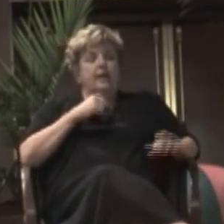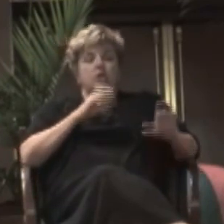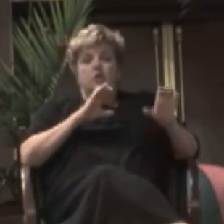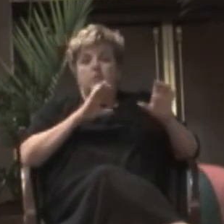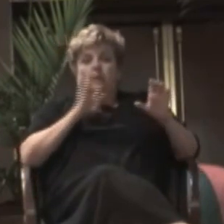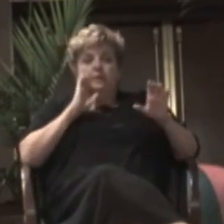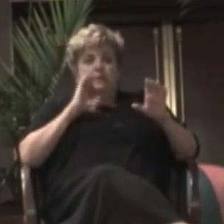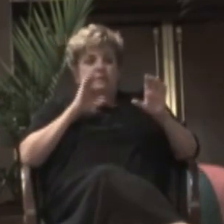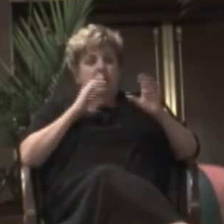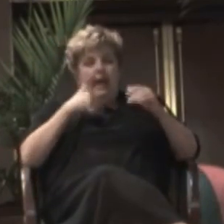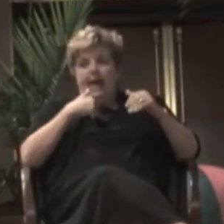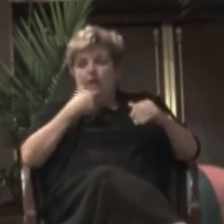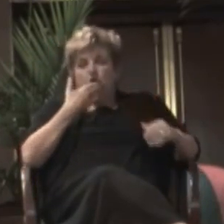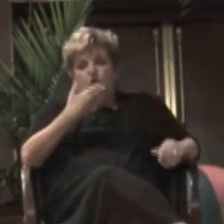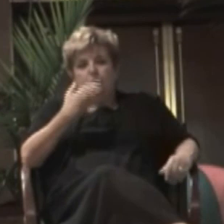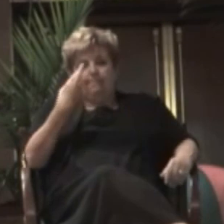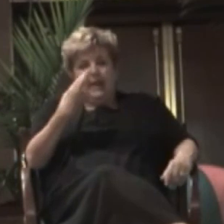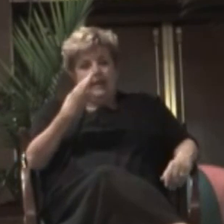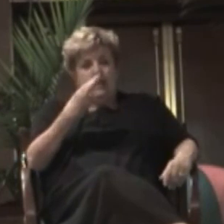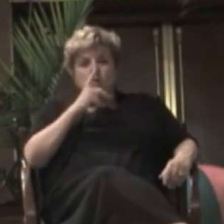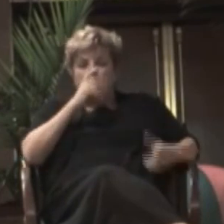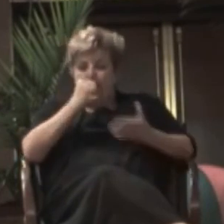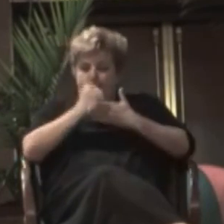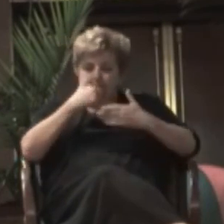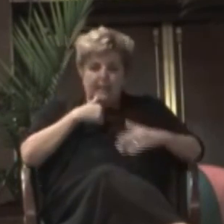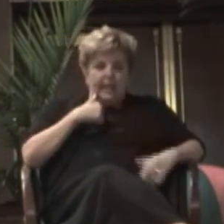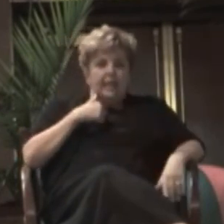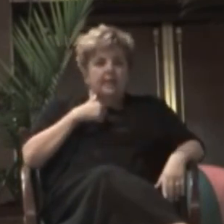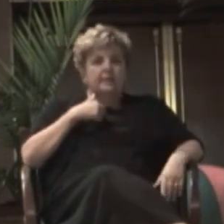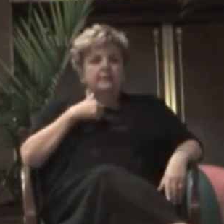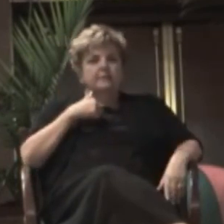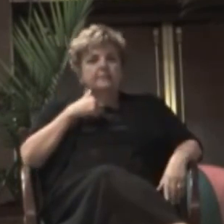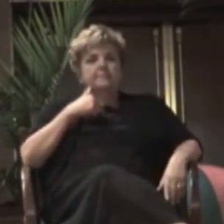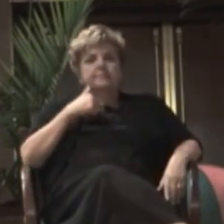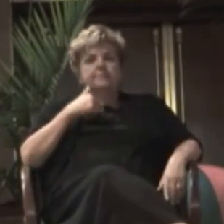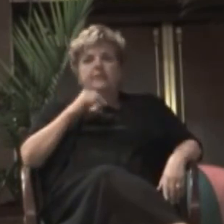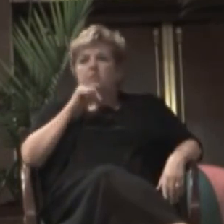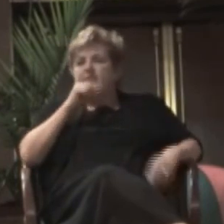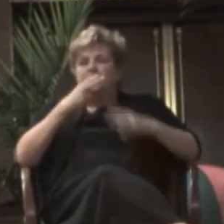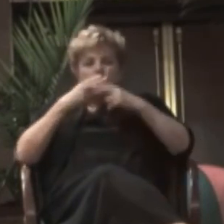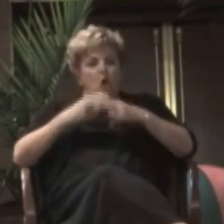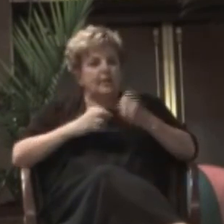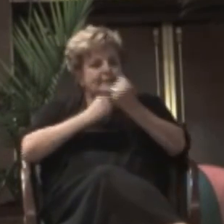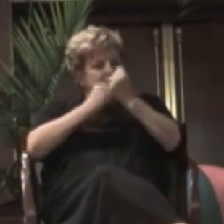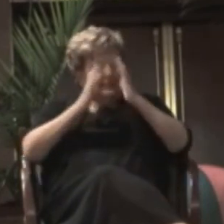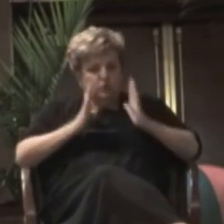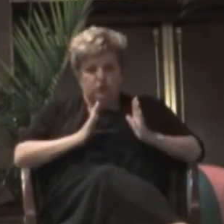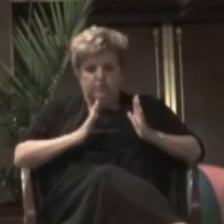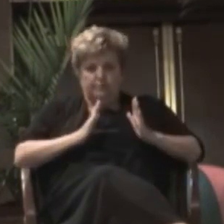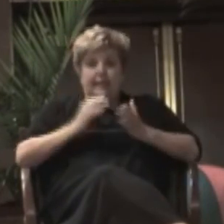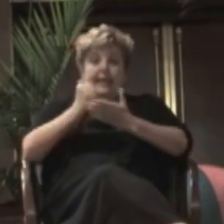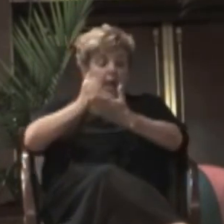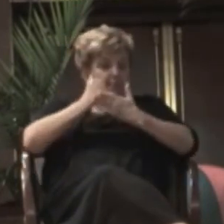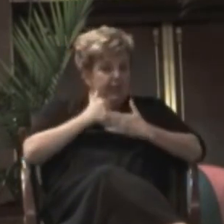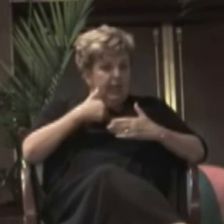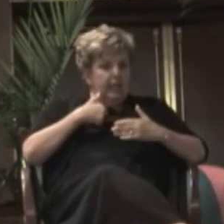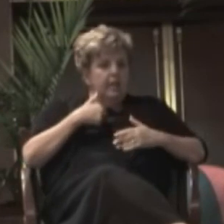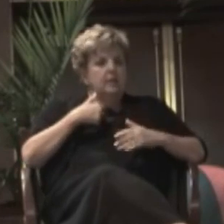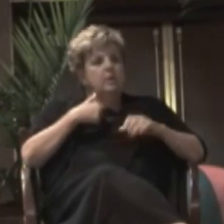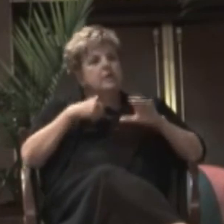a sponsor, but he was very helpful to me in just chatting about stuff. But we weren't all that slick and well organized then. It was just sort